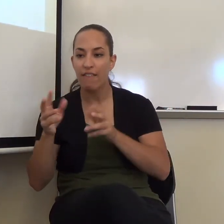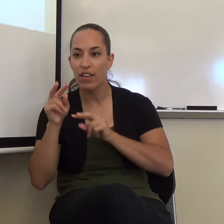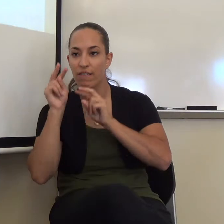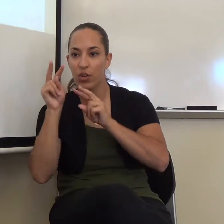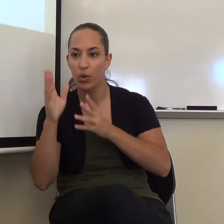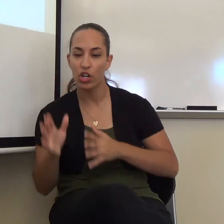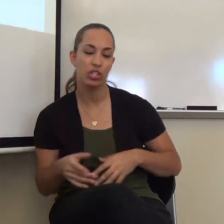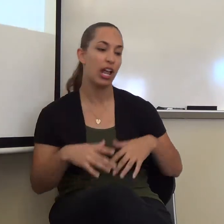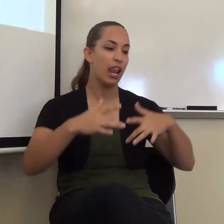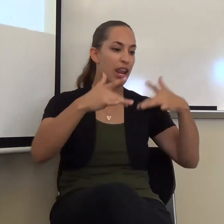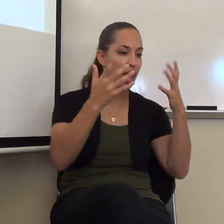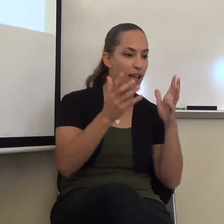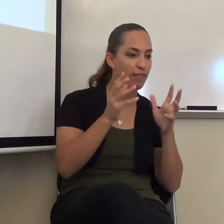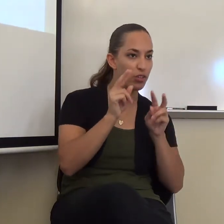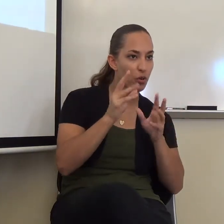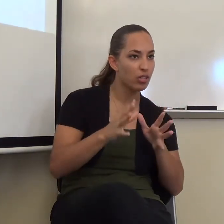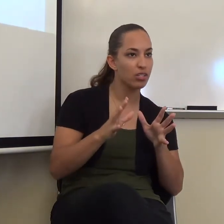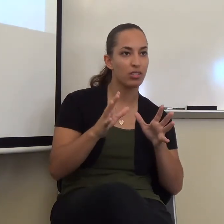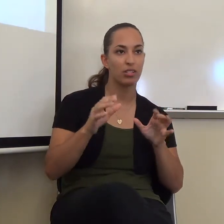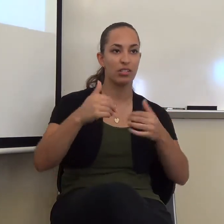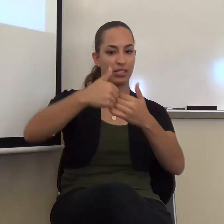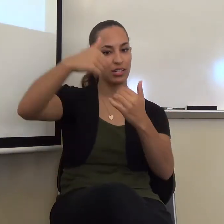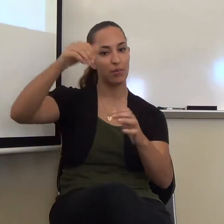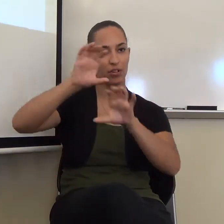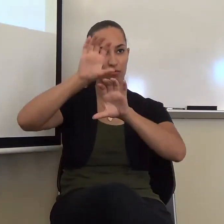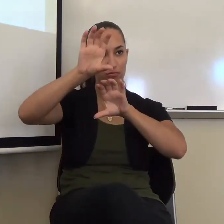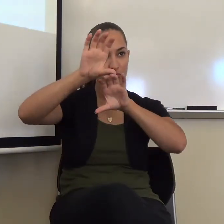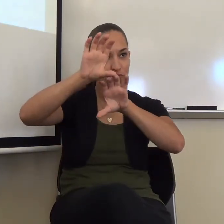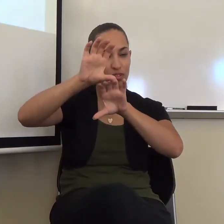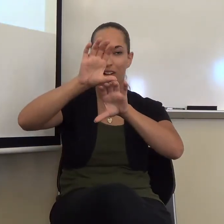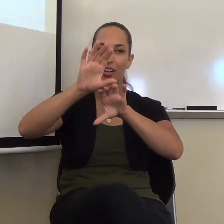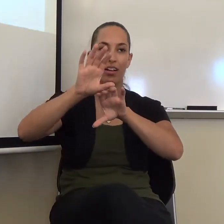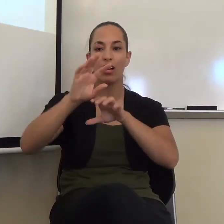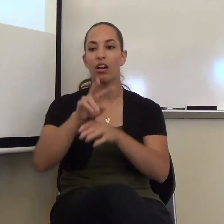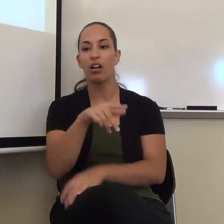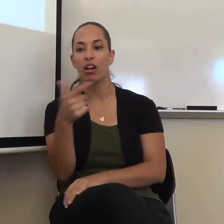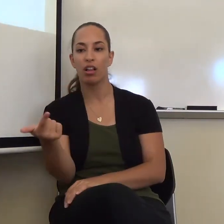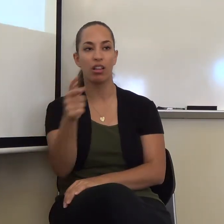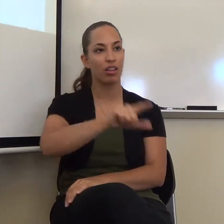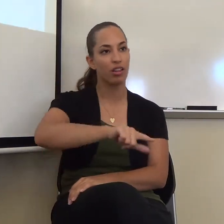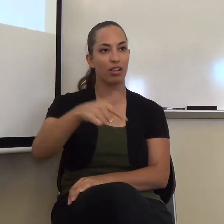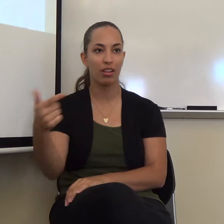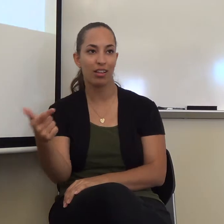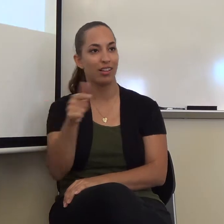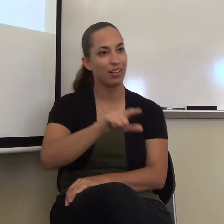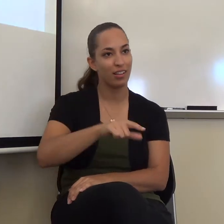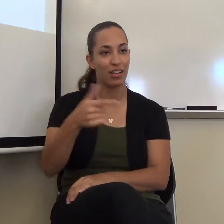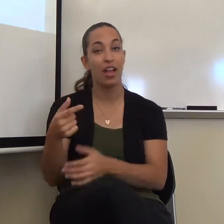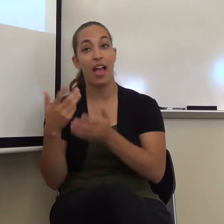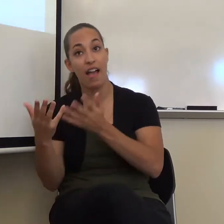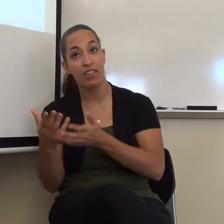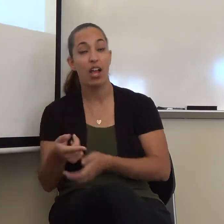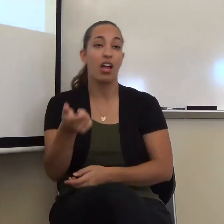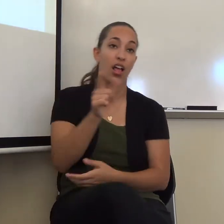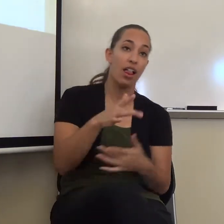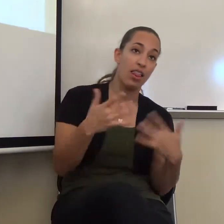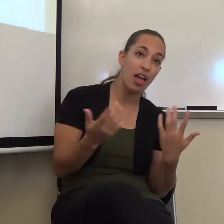heavy, light, heavy, light. So there's another, what is this discussion about